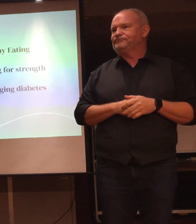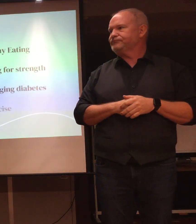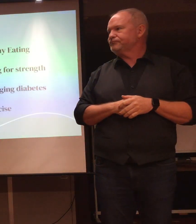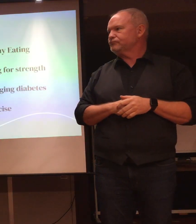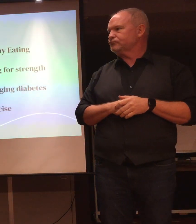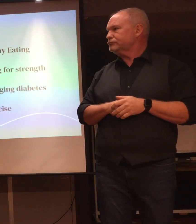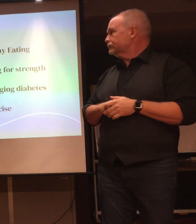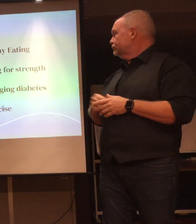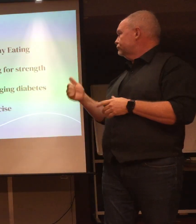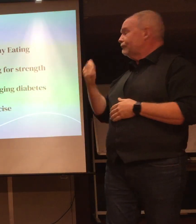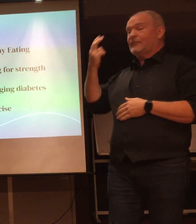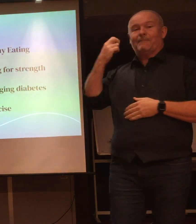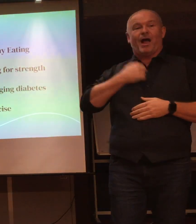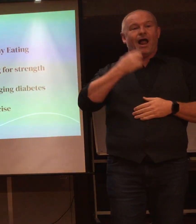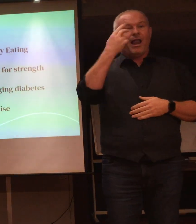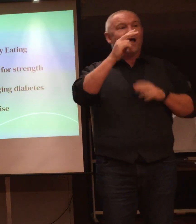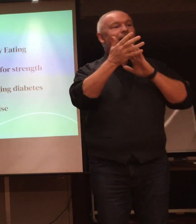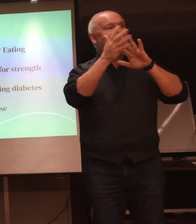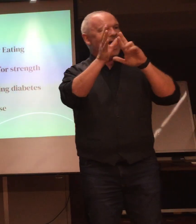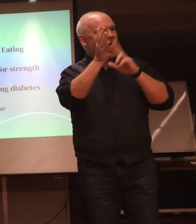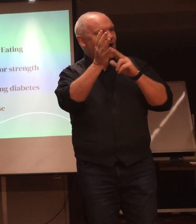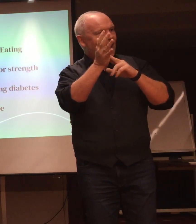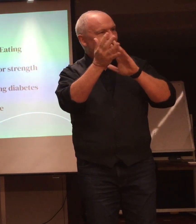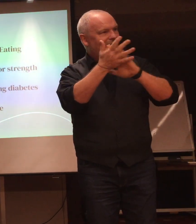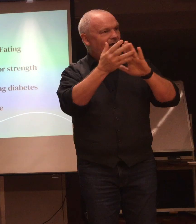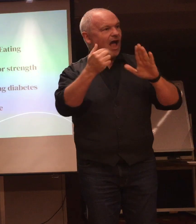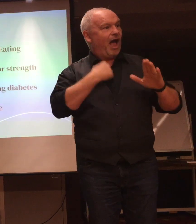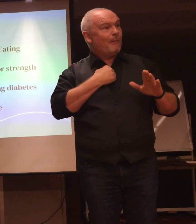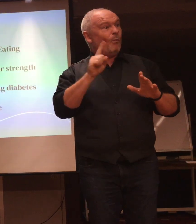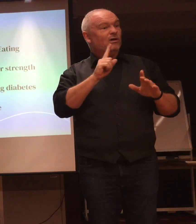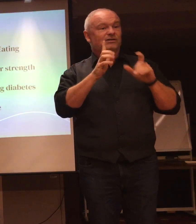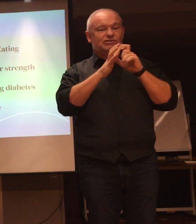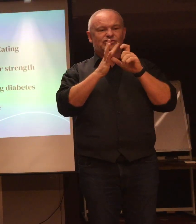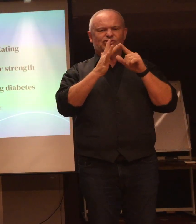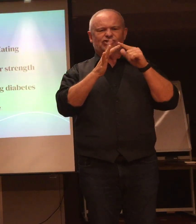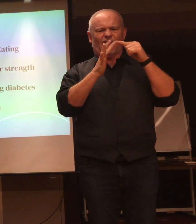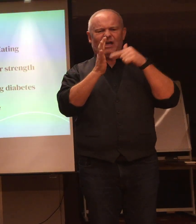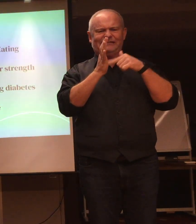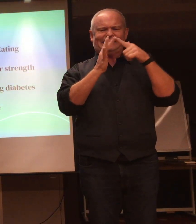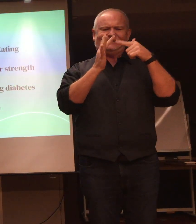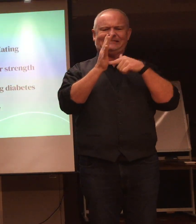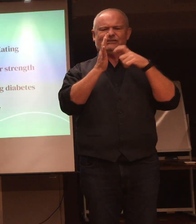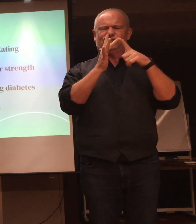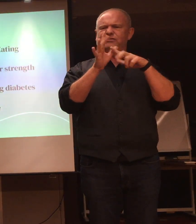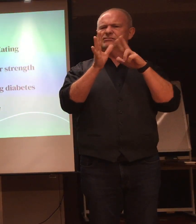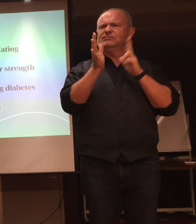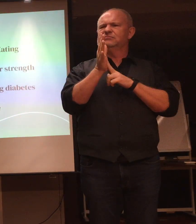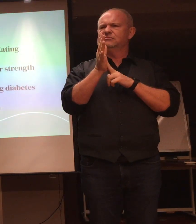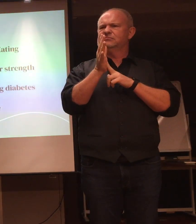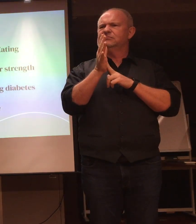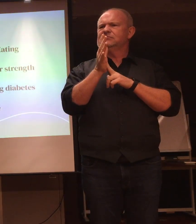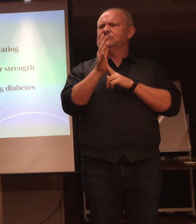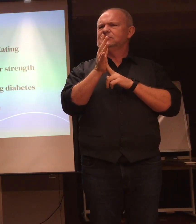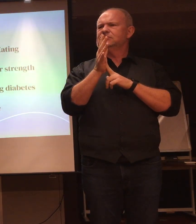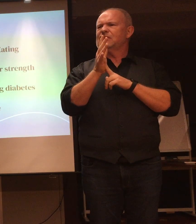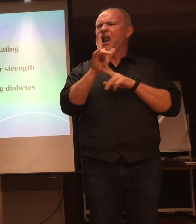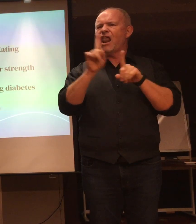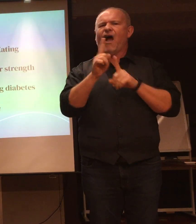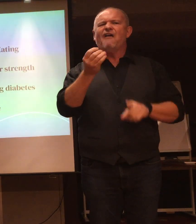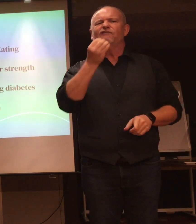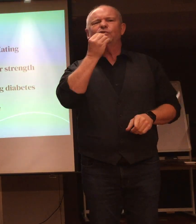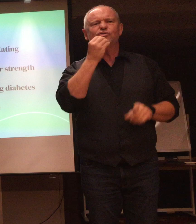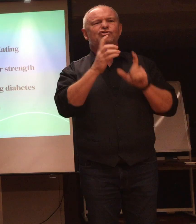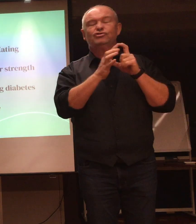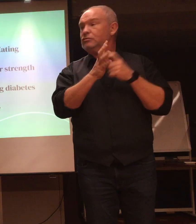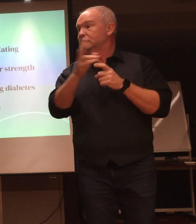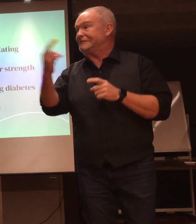Alright. So my name's Hannah. I am a dietitian. And some people call this a food doctor.